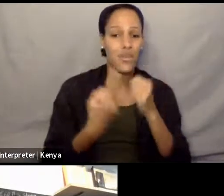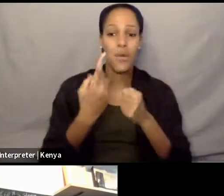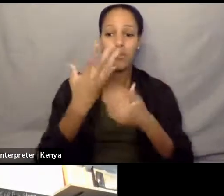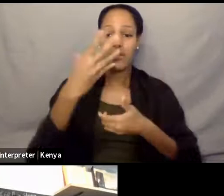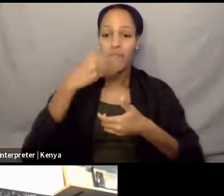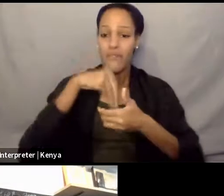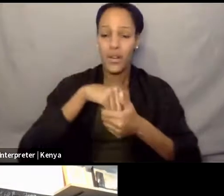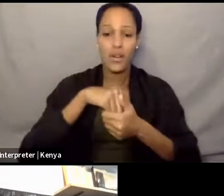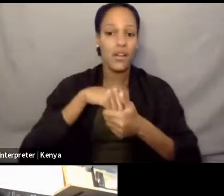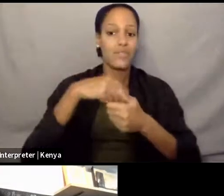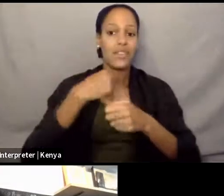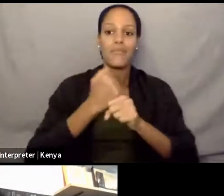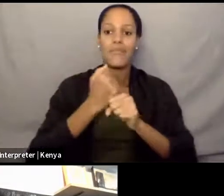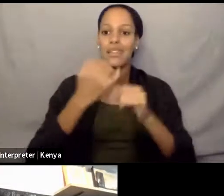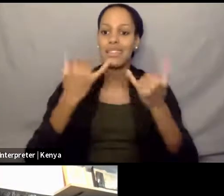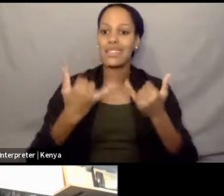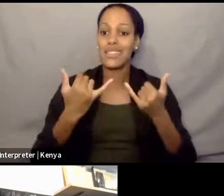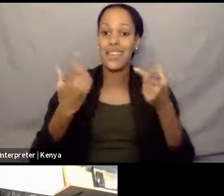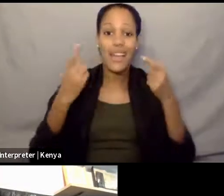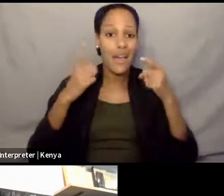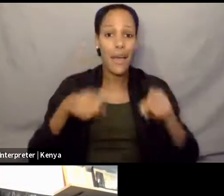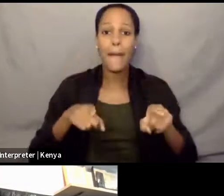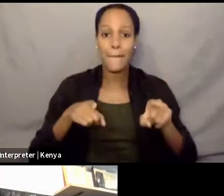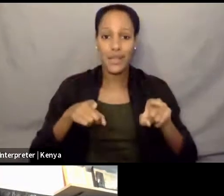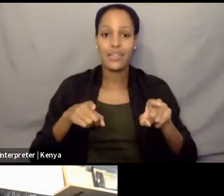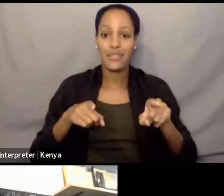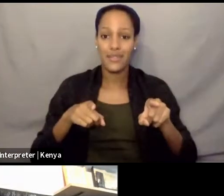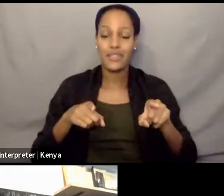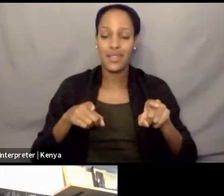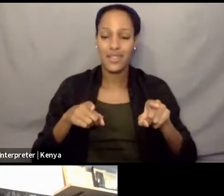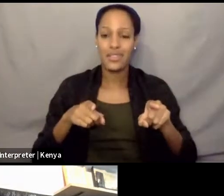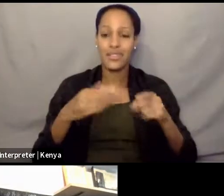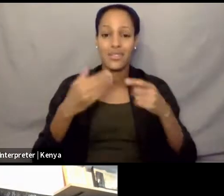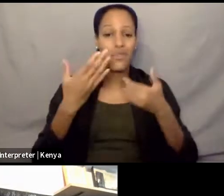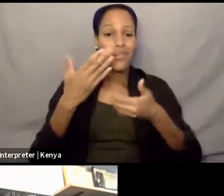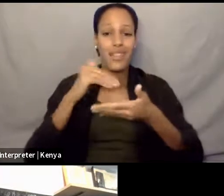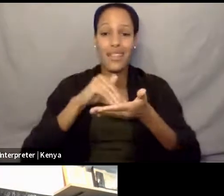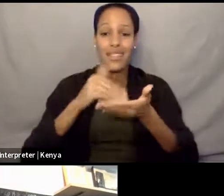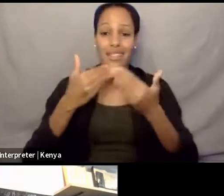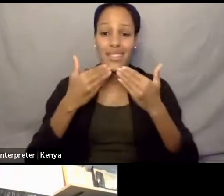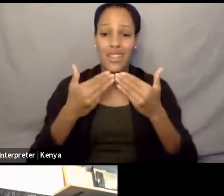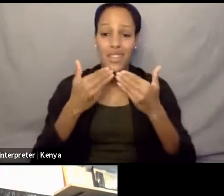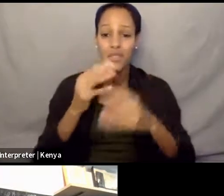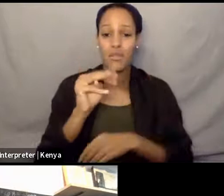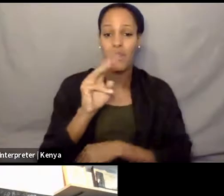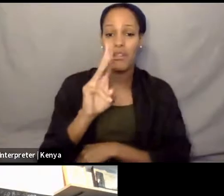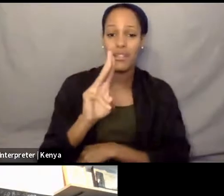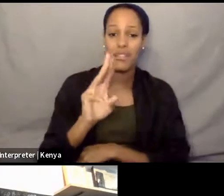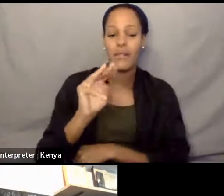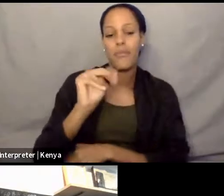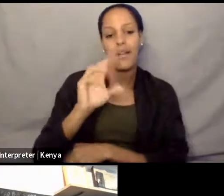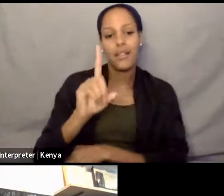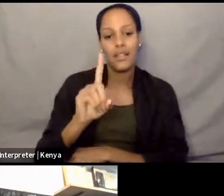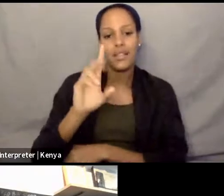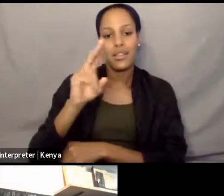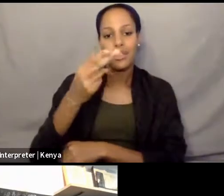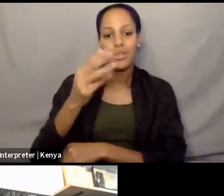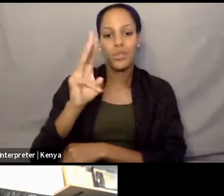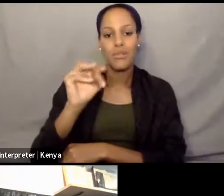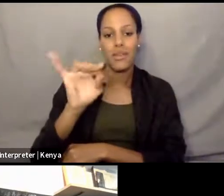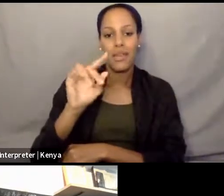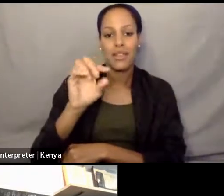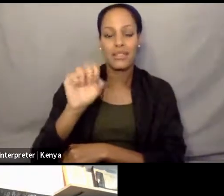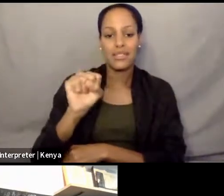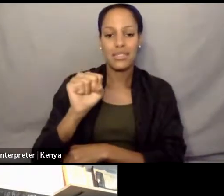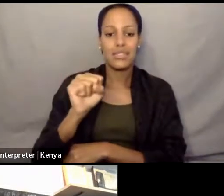in making today's happening happen. So again, thanks to the Maryland Humanities for